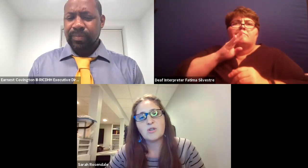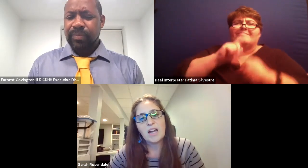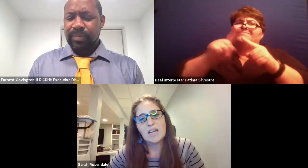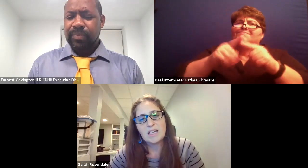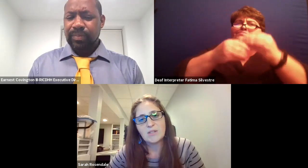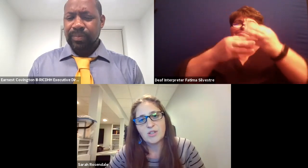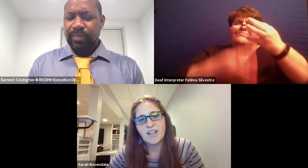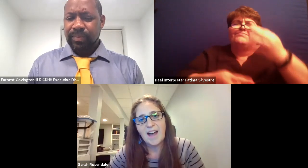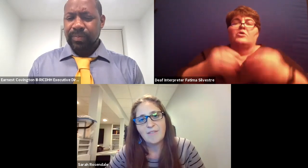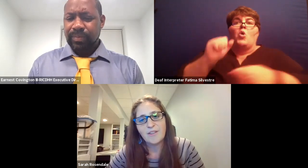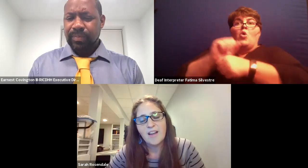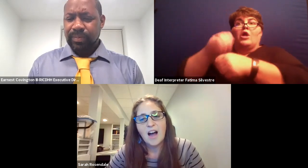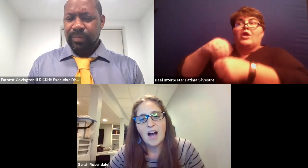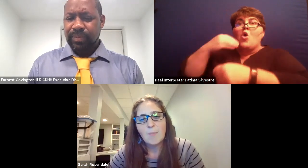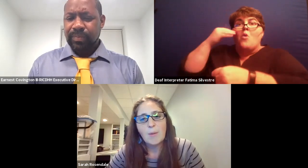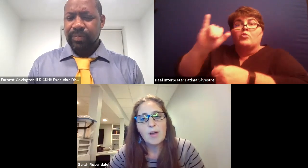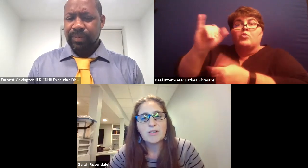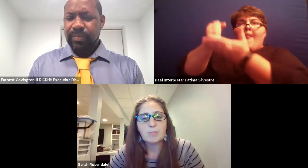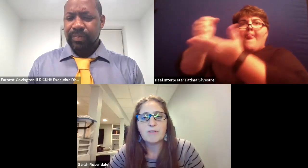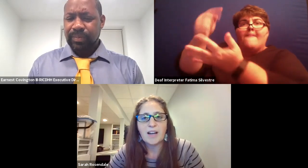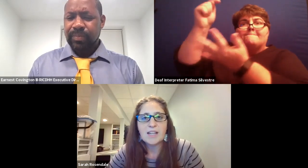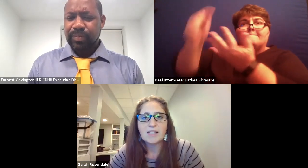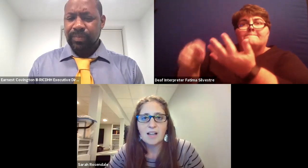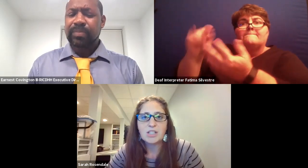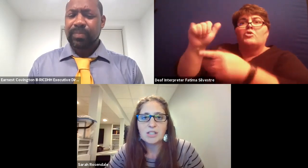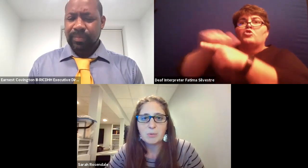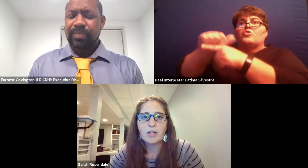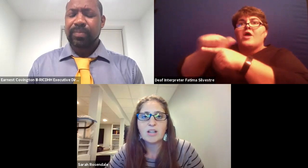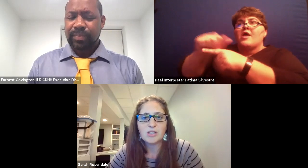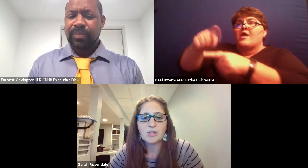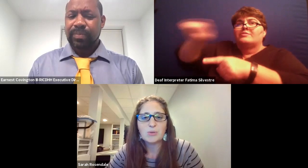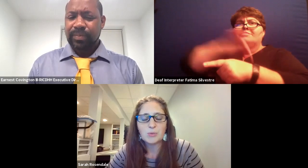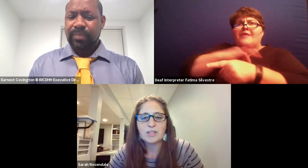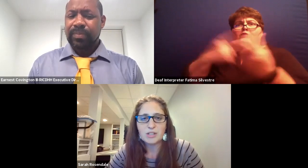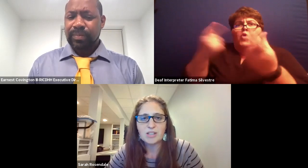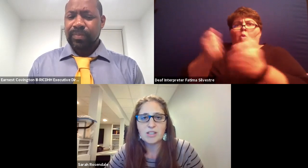service, trainings for staff, and we also provide technology